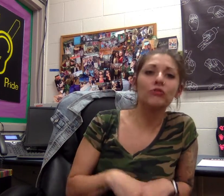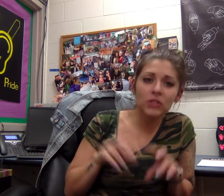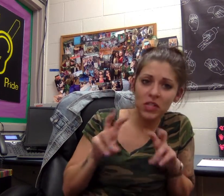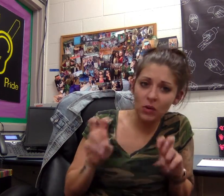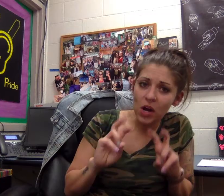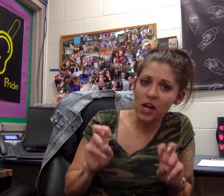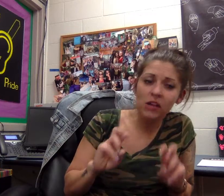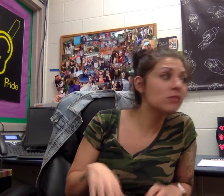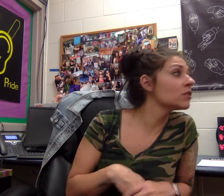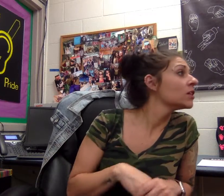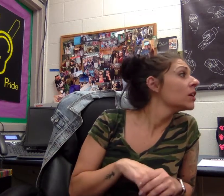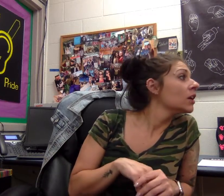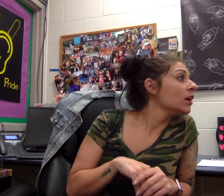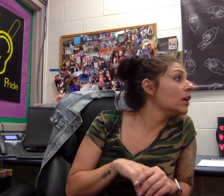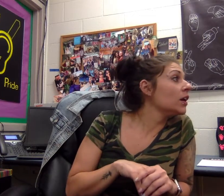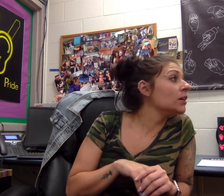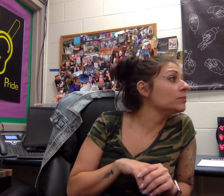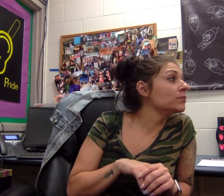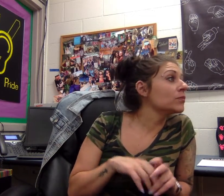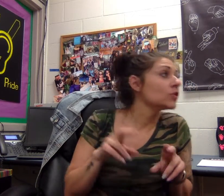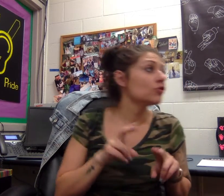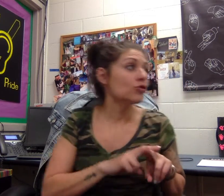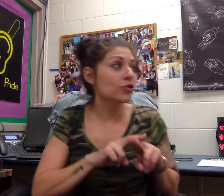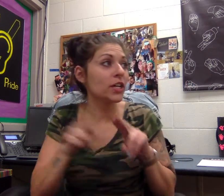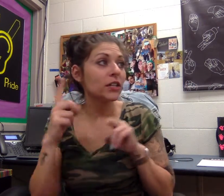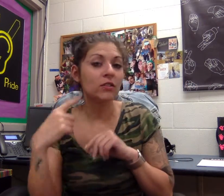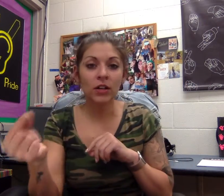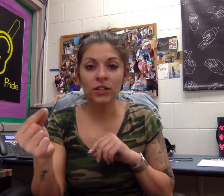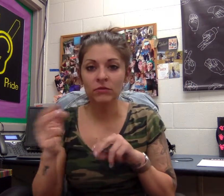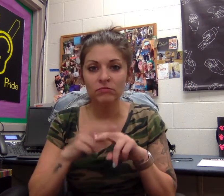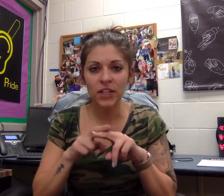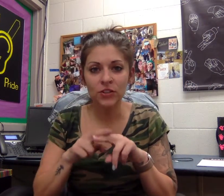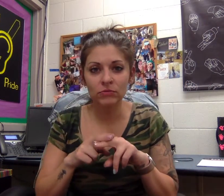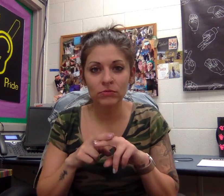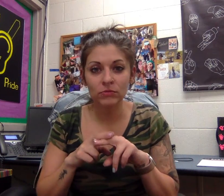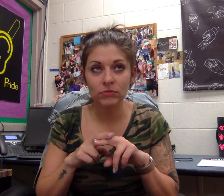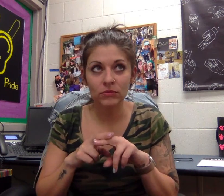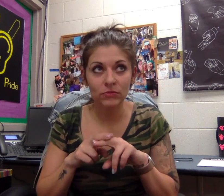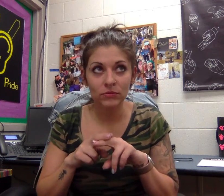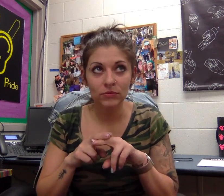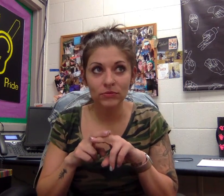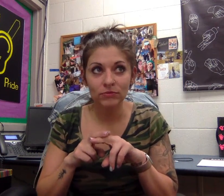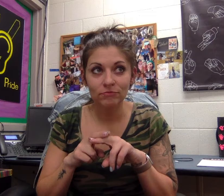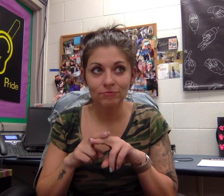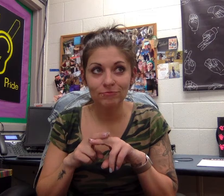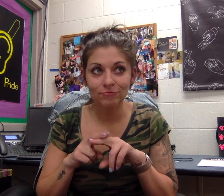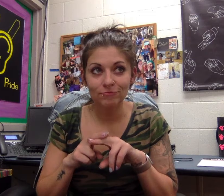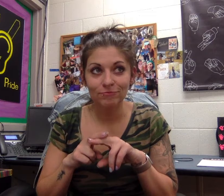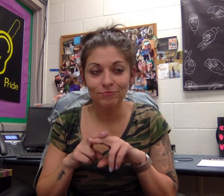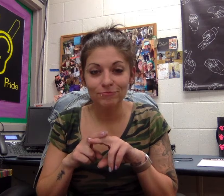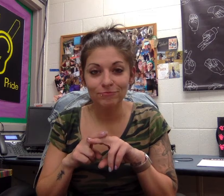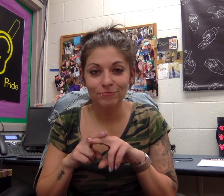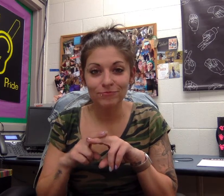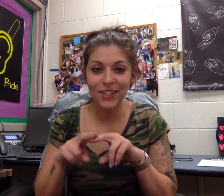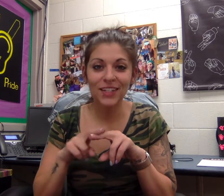interesting wow um train gone can I turn can